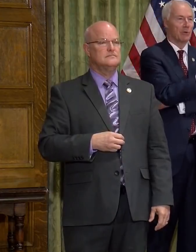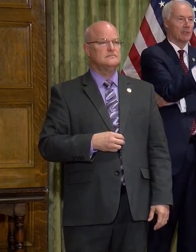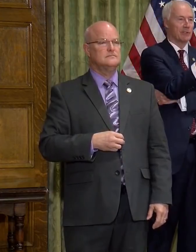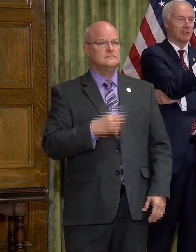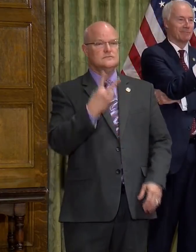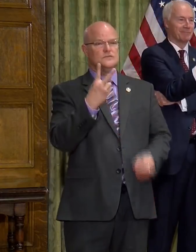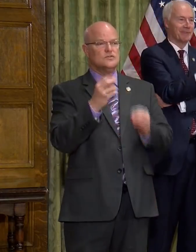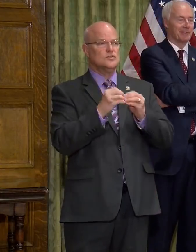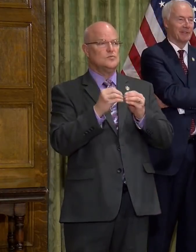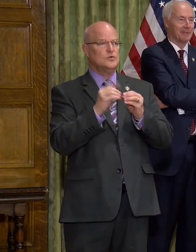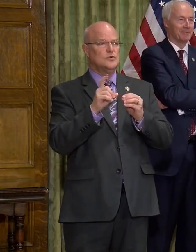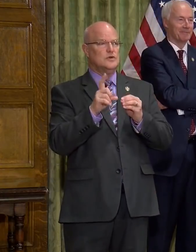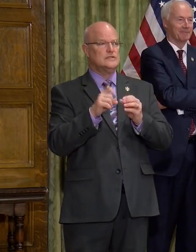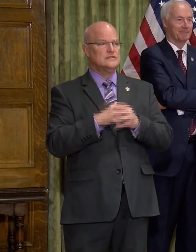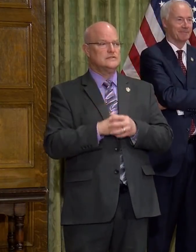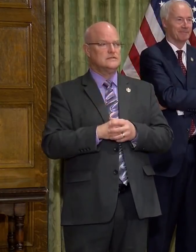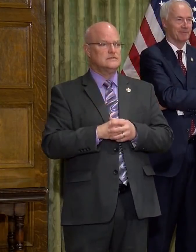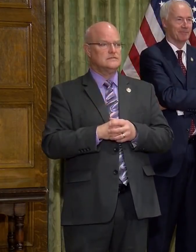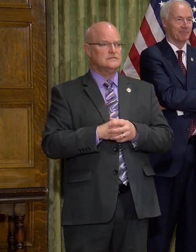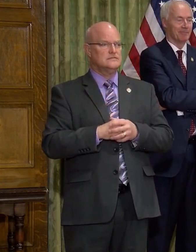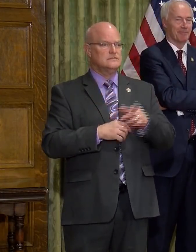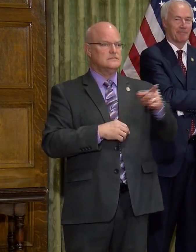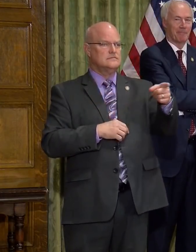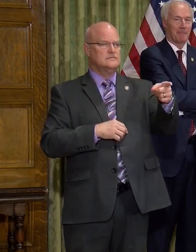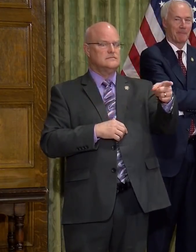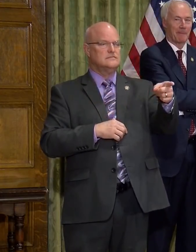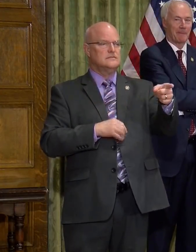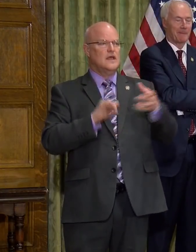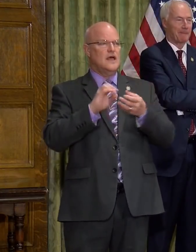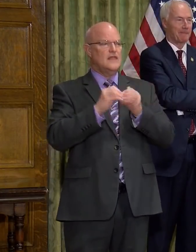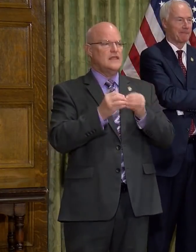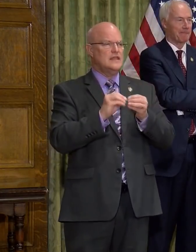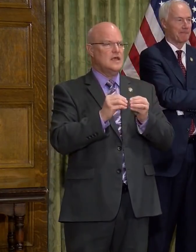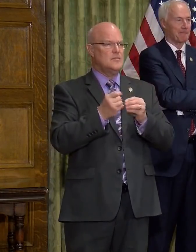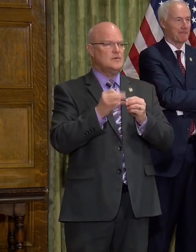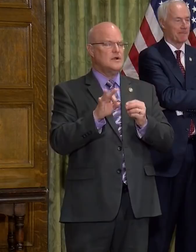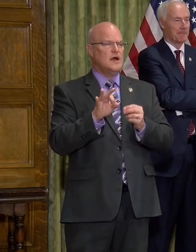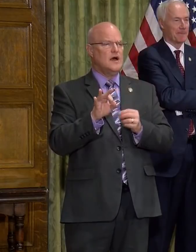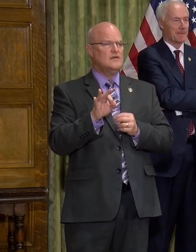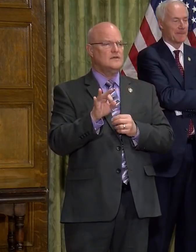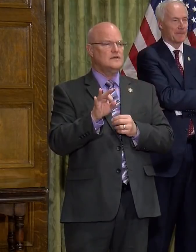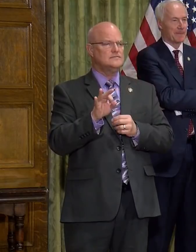2 more questions. So the number of